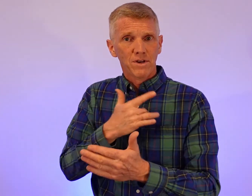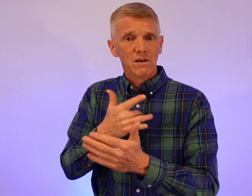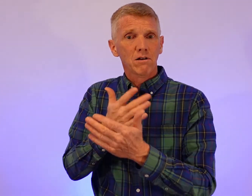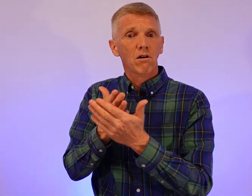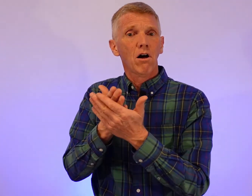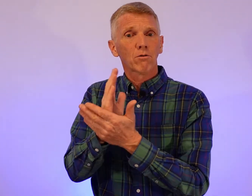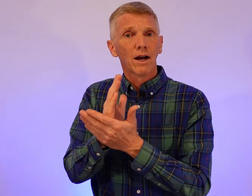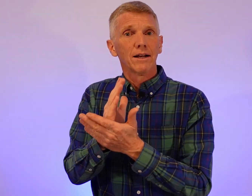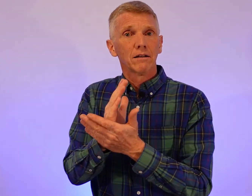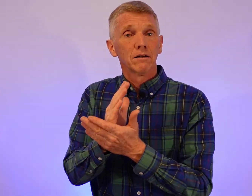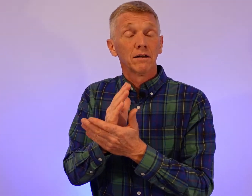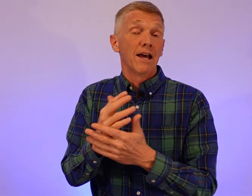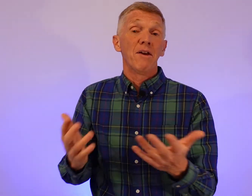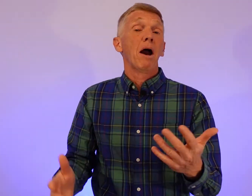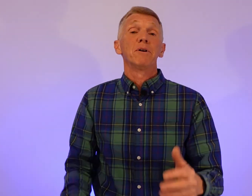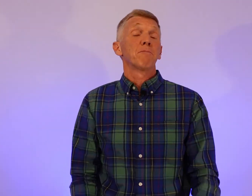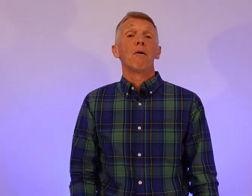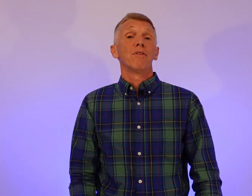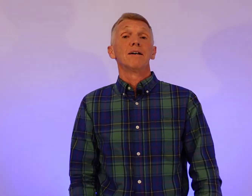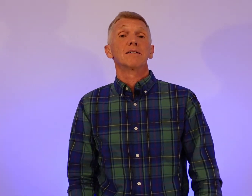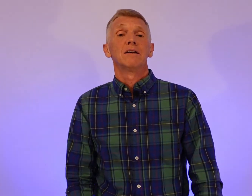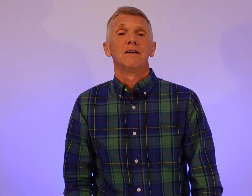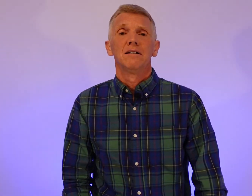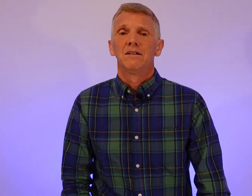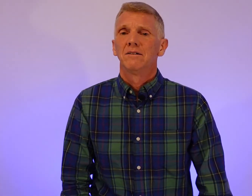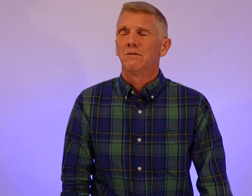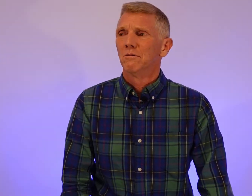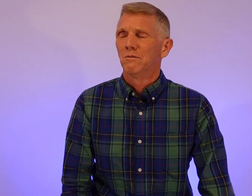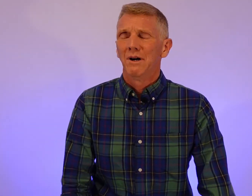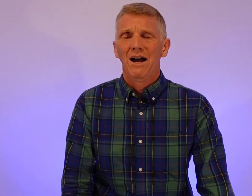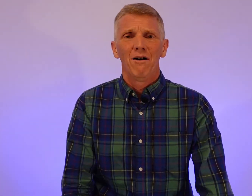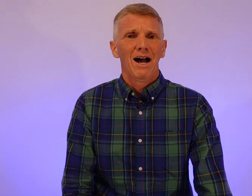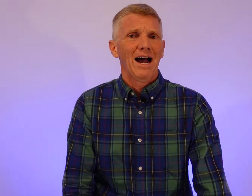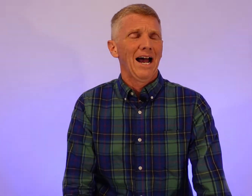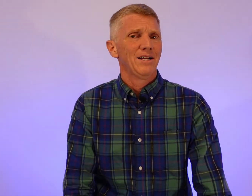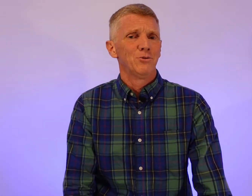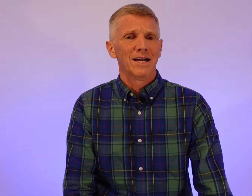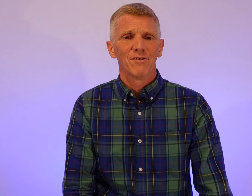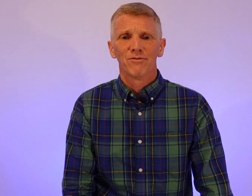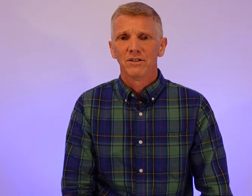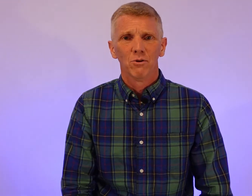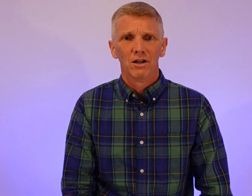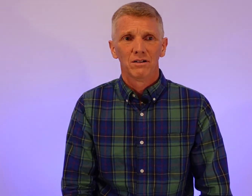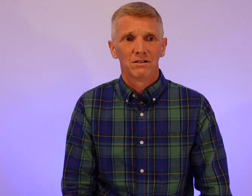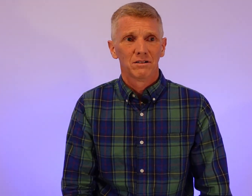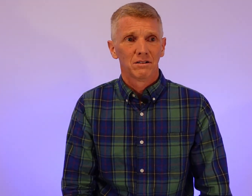Feel all right. Now they might respond with this. Wow, I do not feel well.